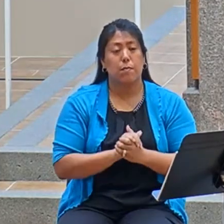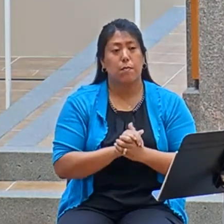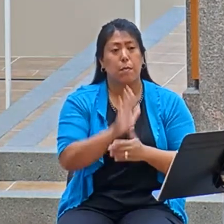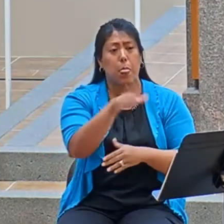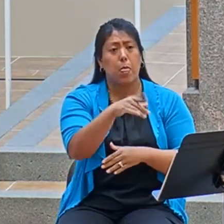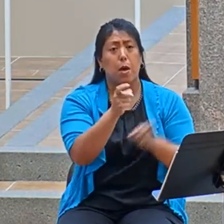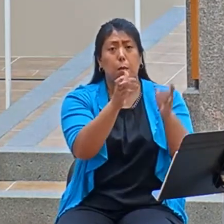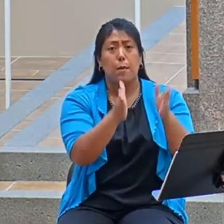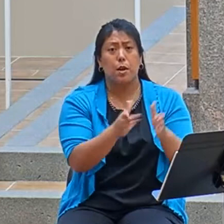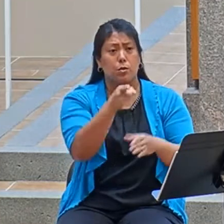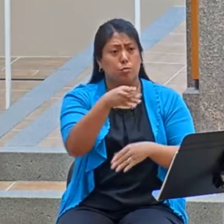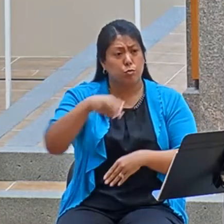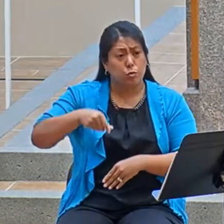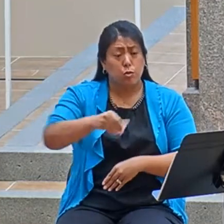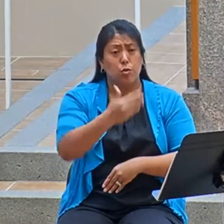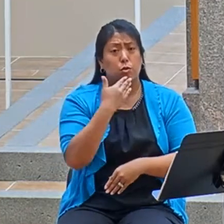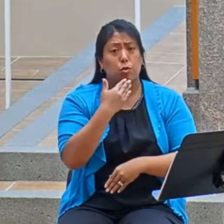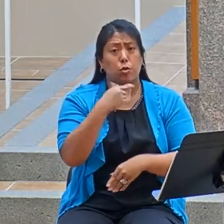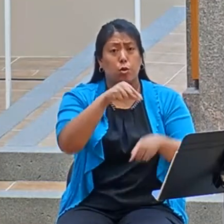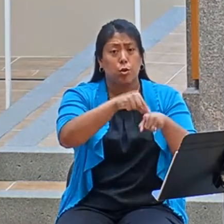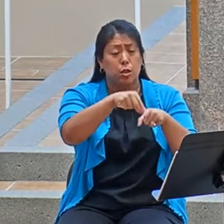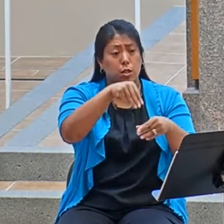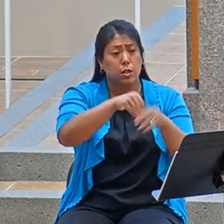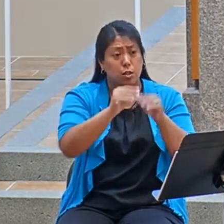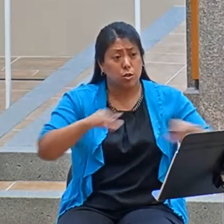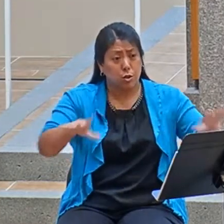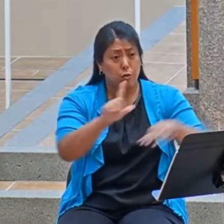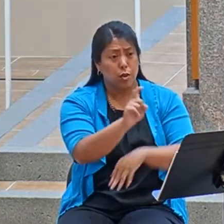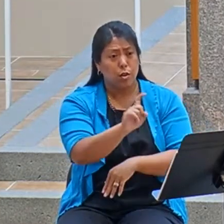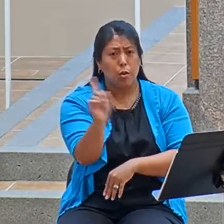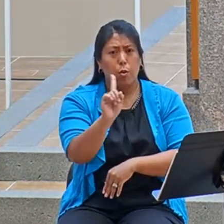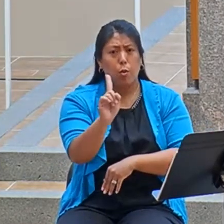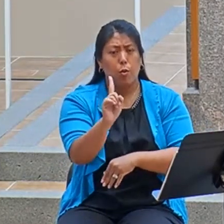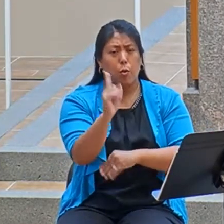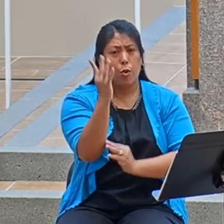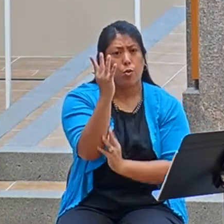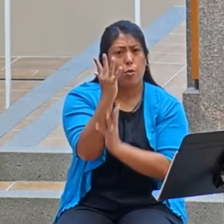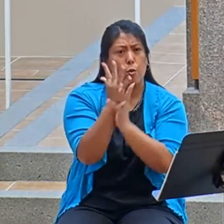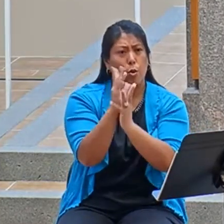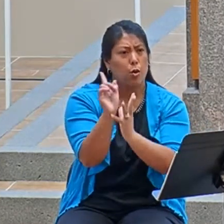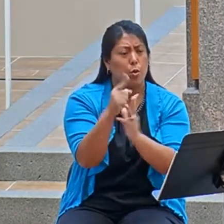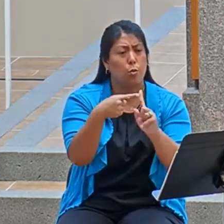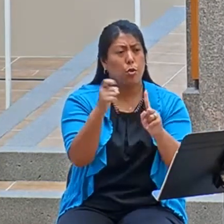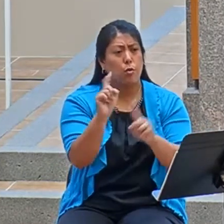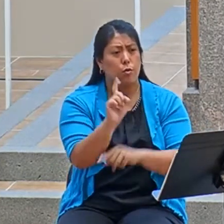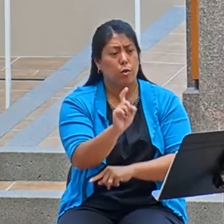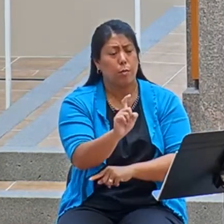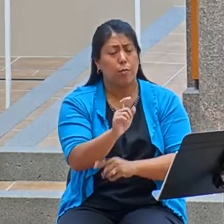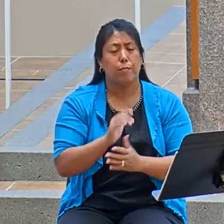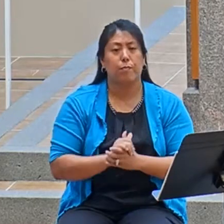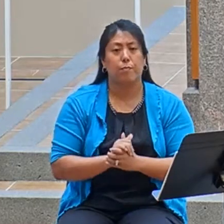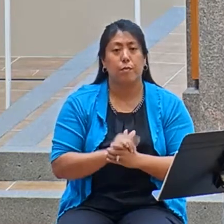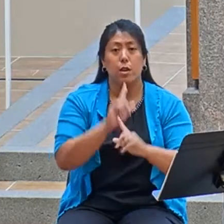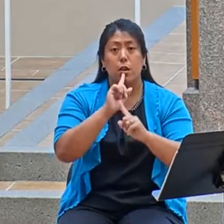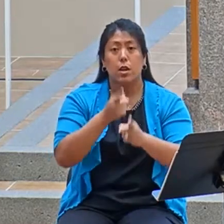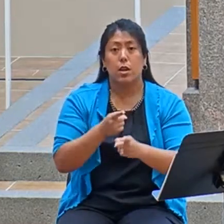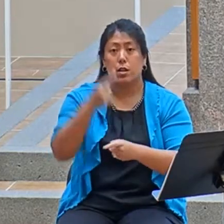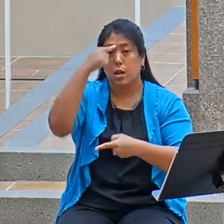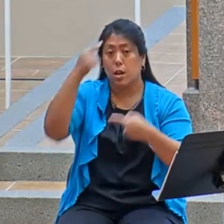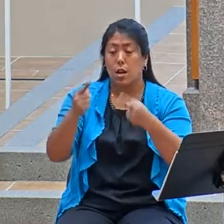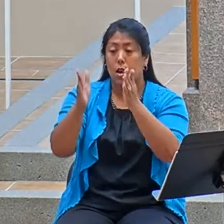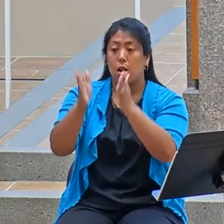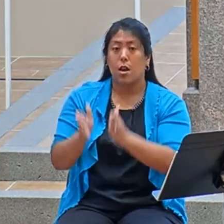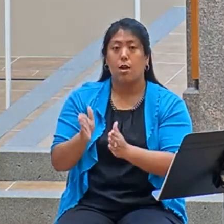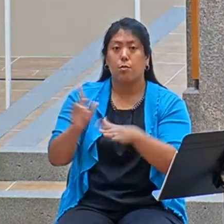did you not sow good seed in your field? Where have the weeds come from?' He answered, 'An enemy has